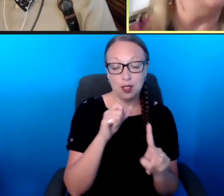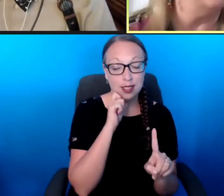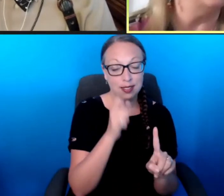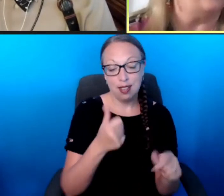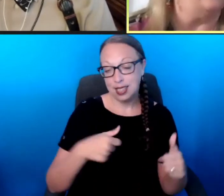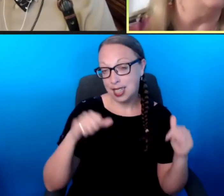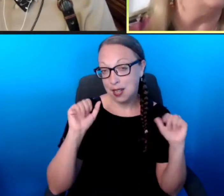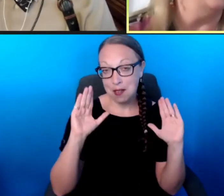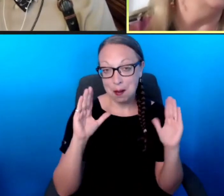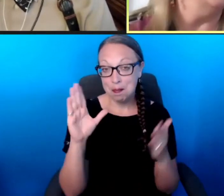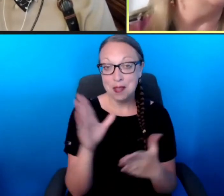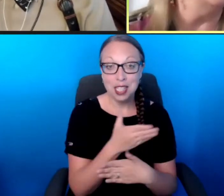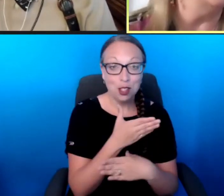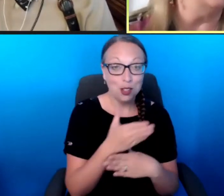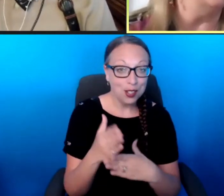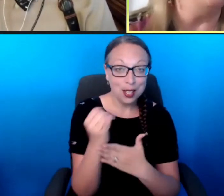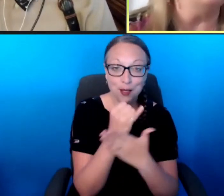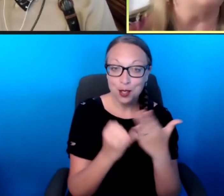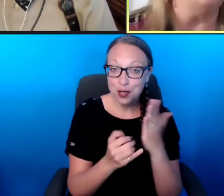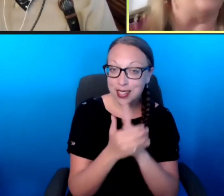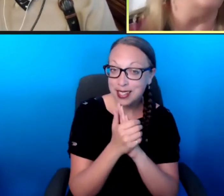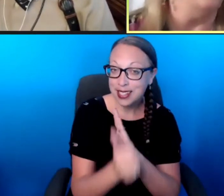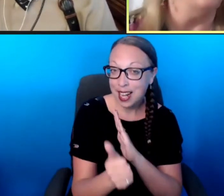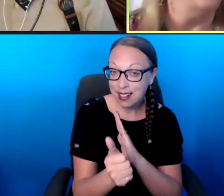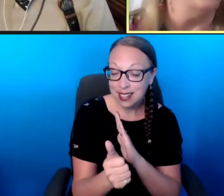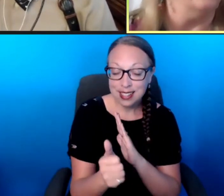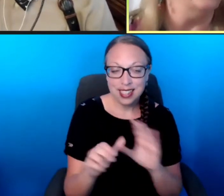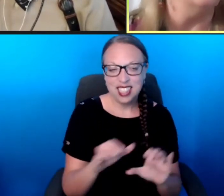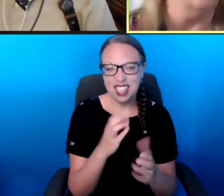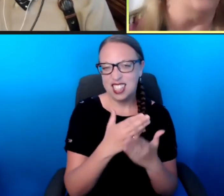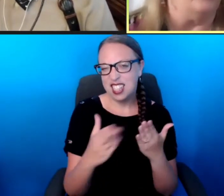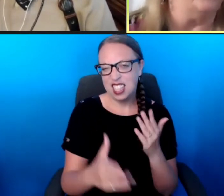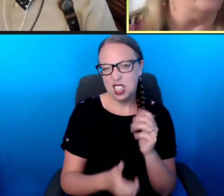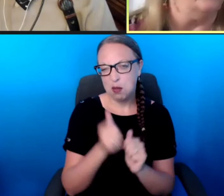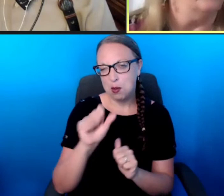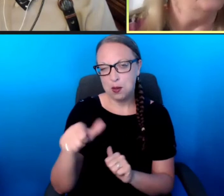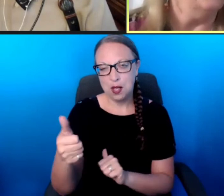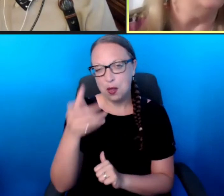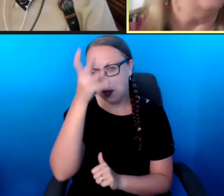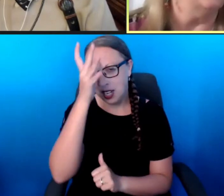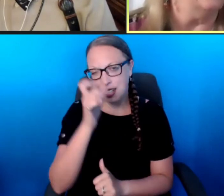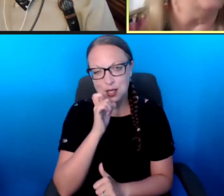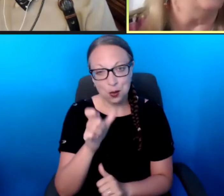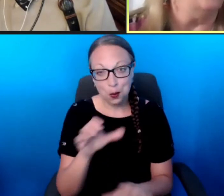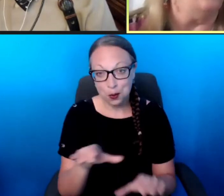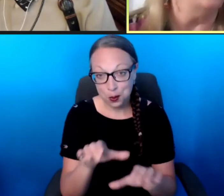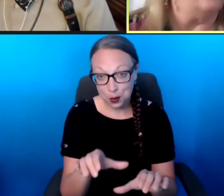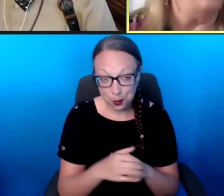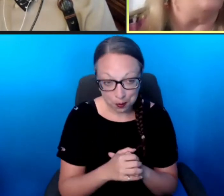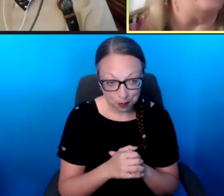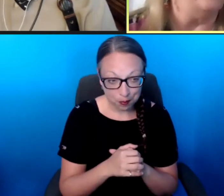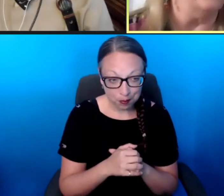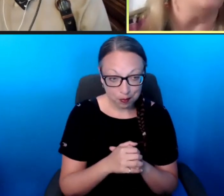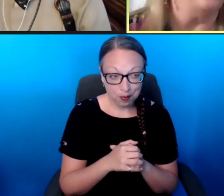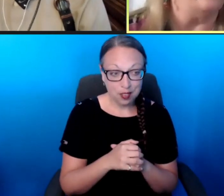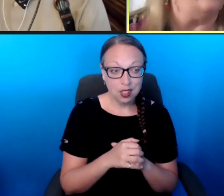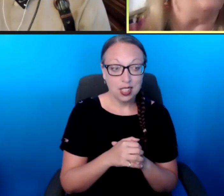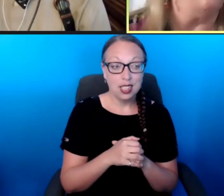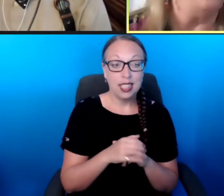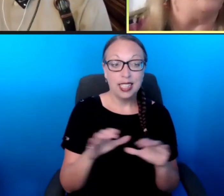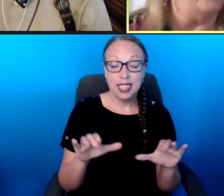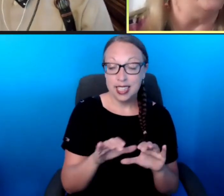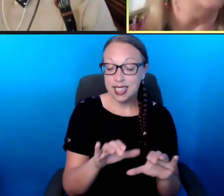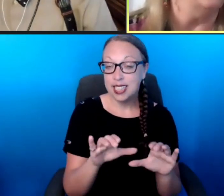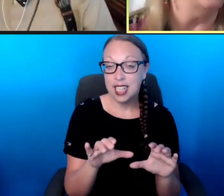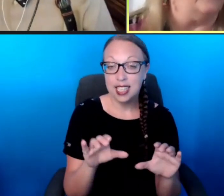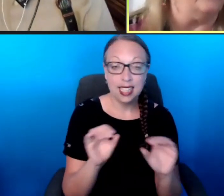his artistic talents. He does things that most other dads don't do. He doesn't question. He does it. He does with nothing